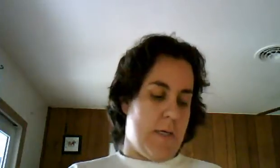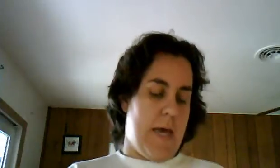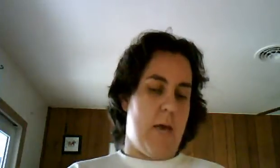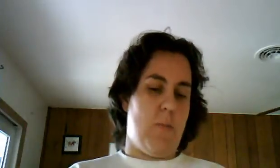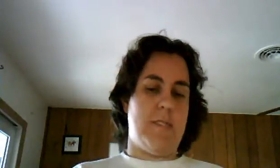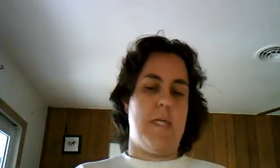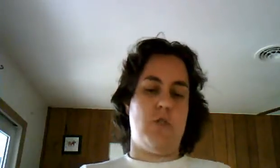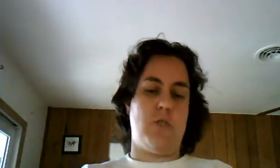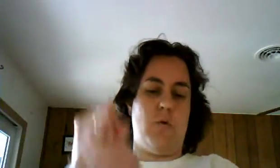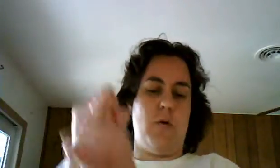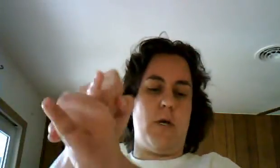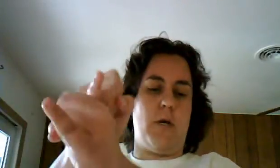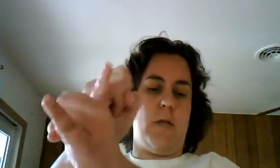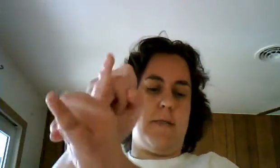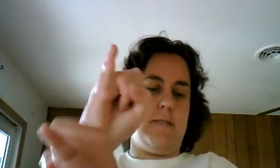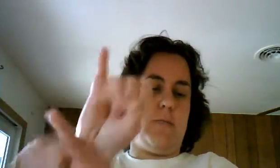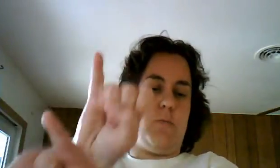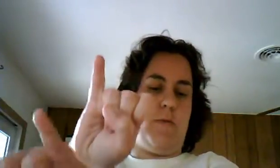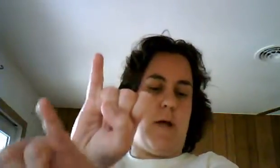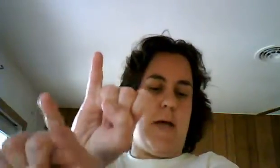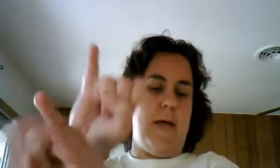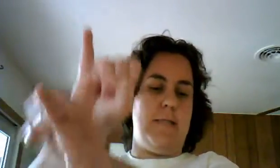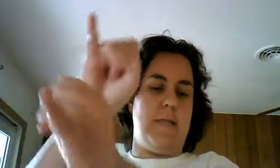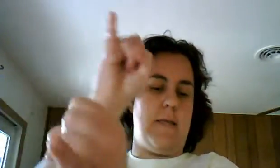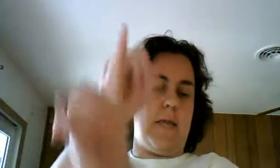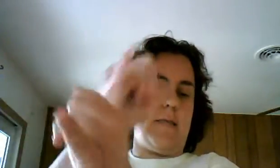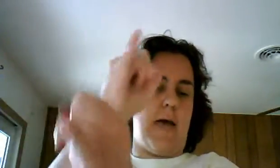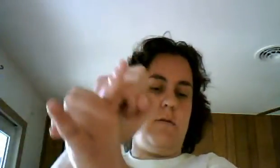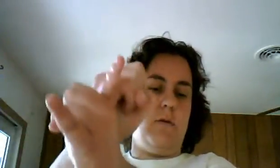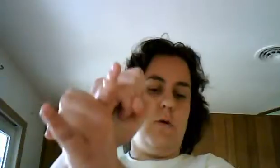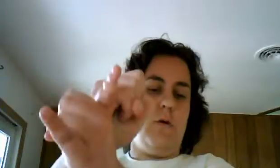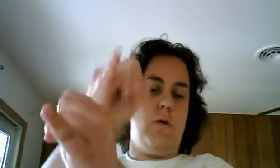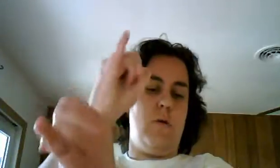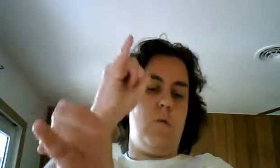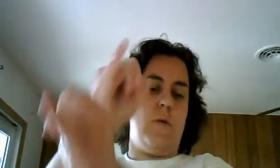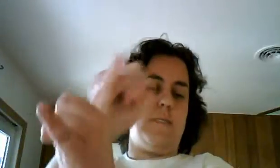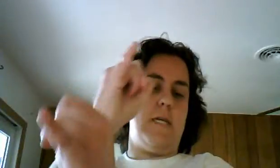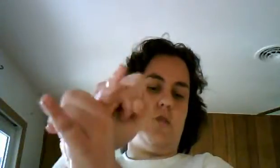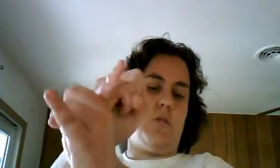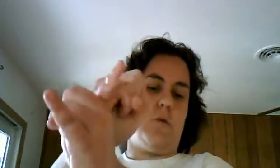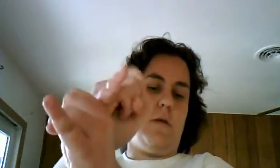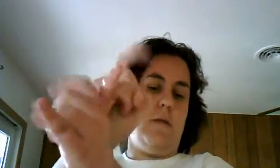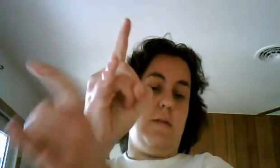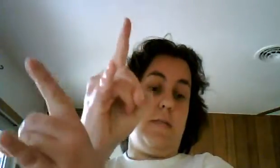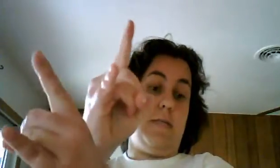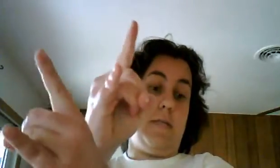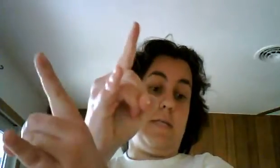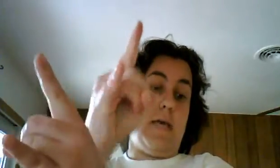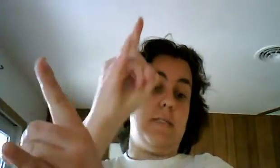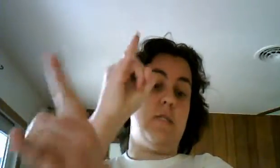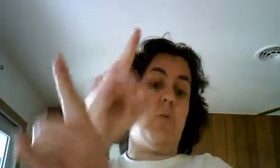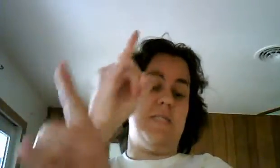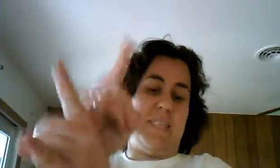Okay, residential school, you're gonna go like this with your eye hands and then like that. Residential school. These hands, whiskey.